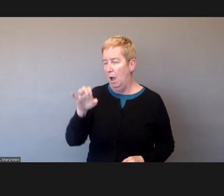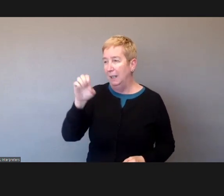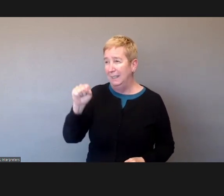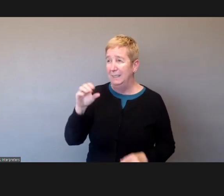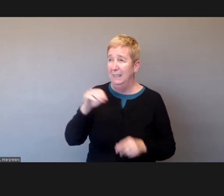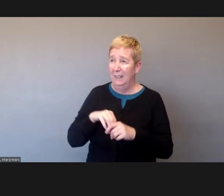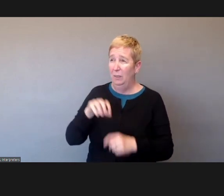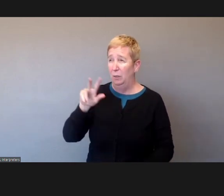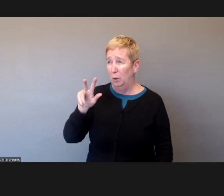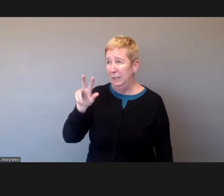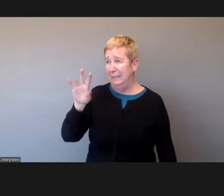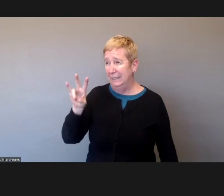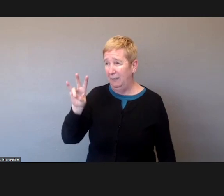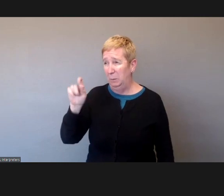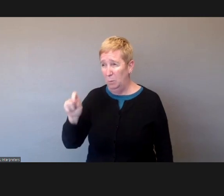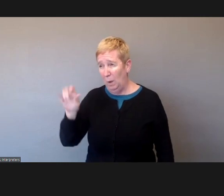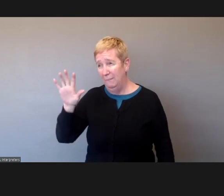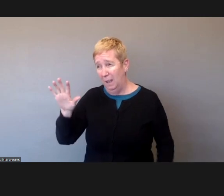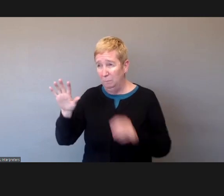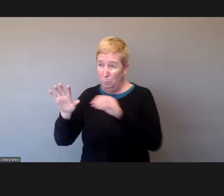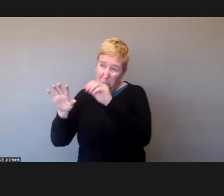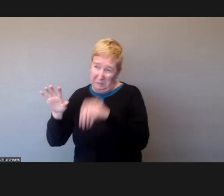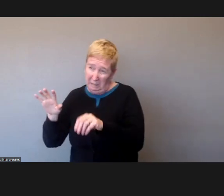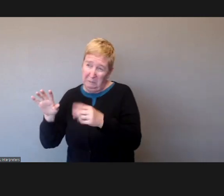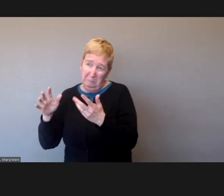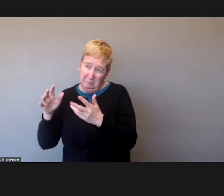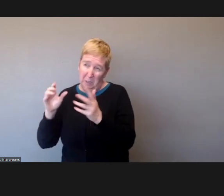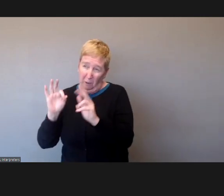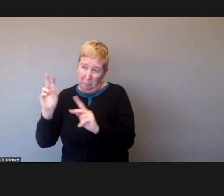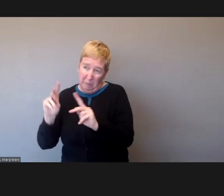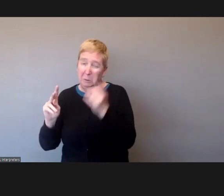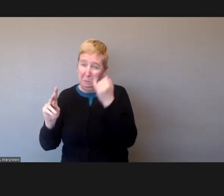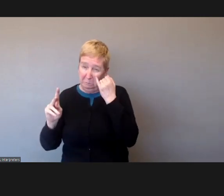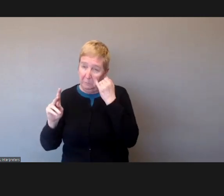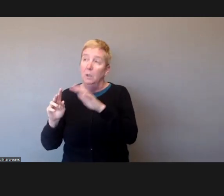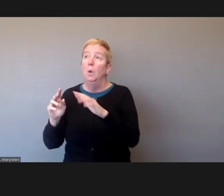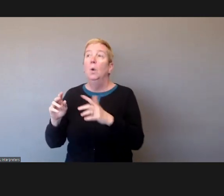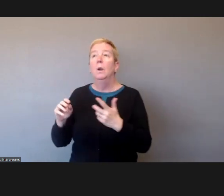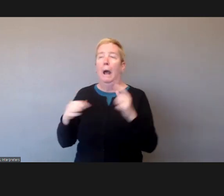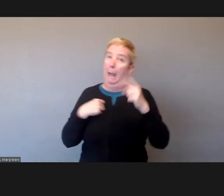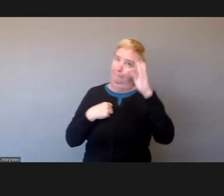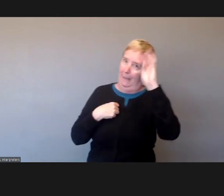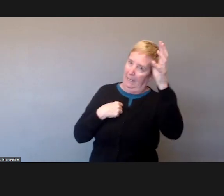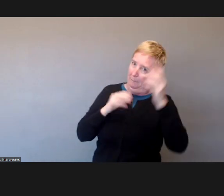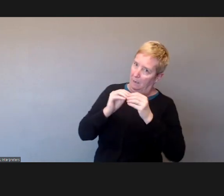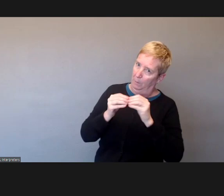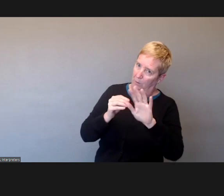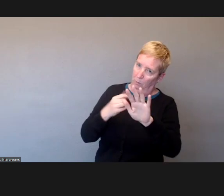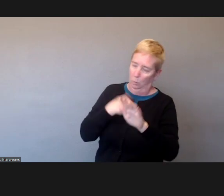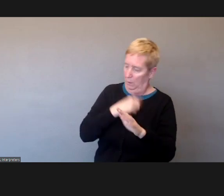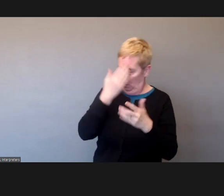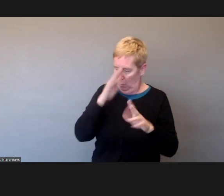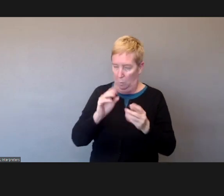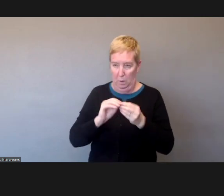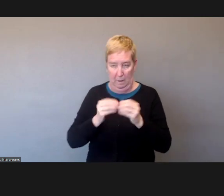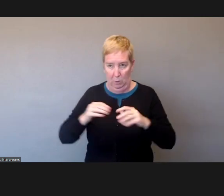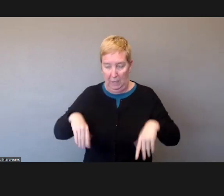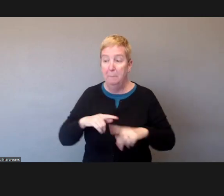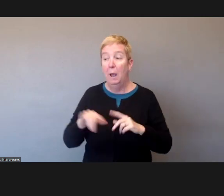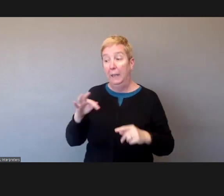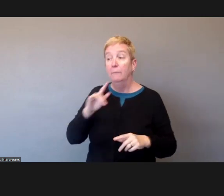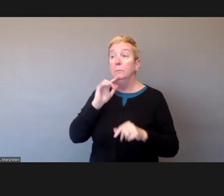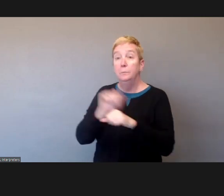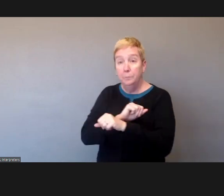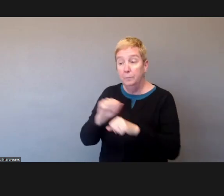37.5% of the population, then we could reliably conclude, and I'm making those numbers up because we don't have them yet, but we